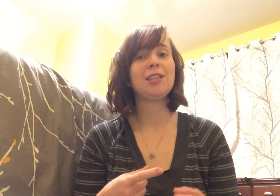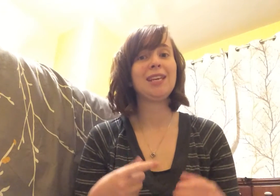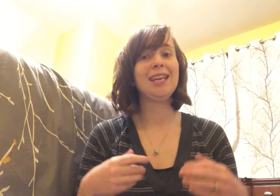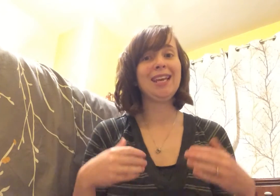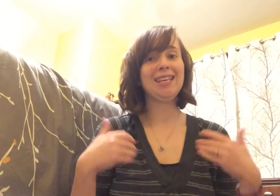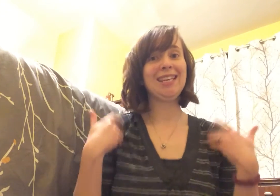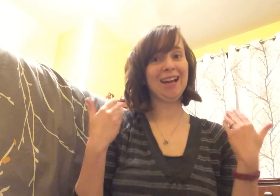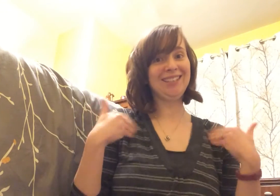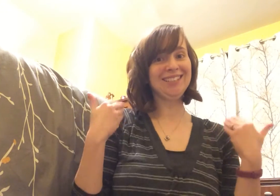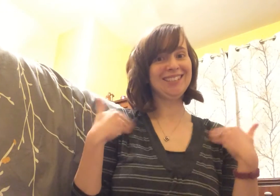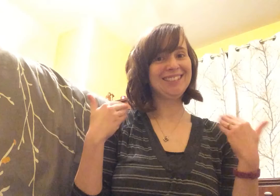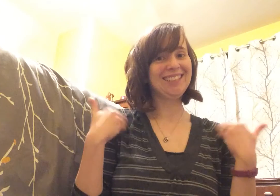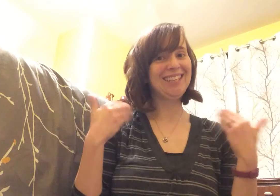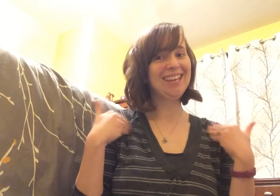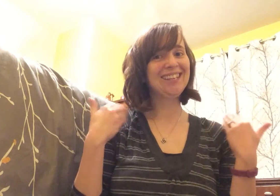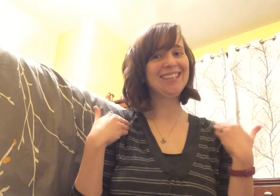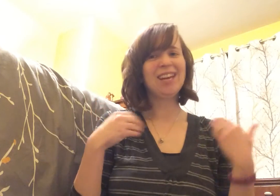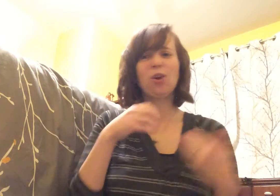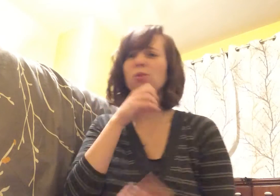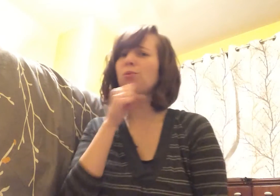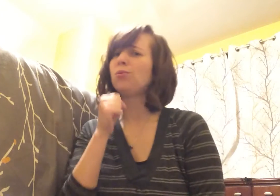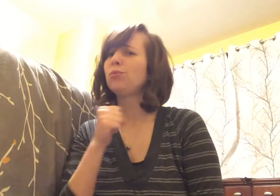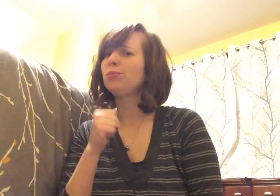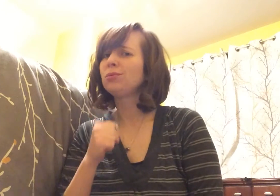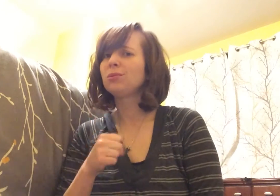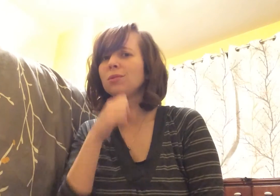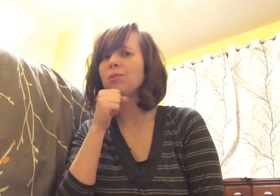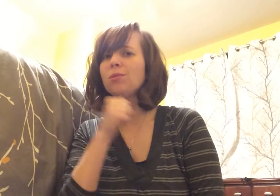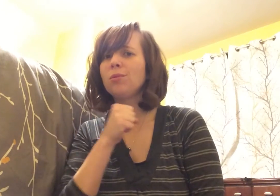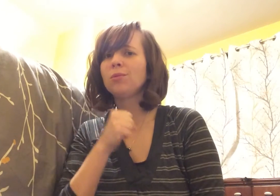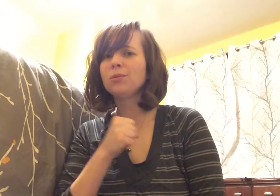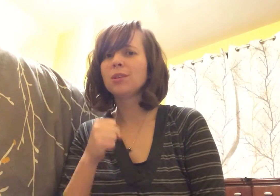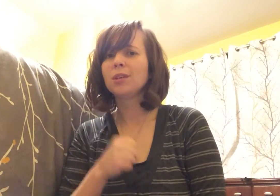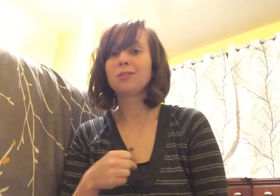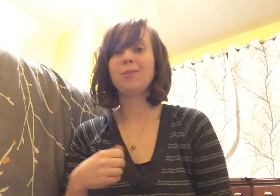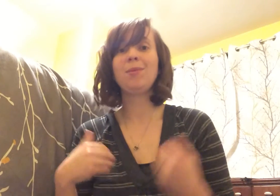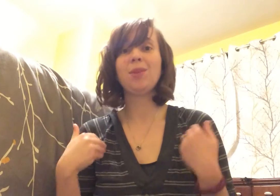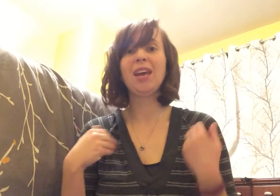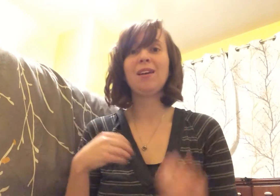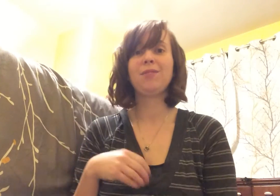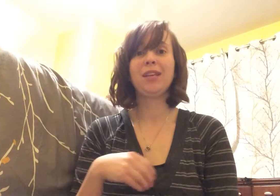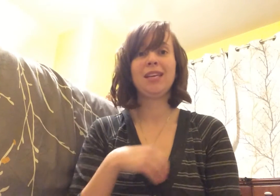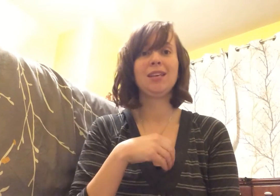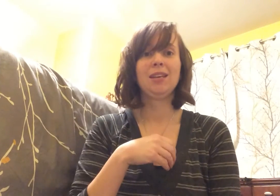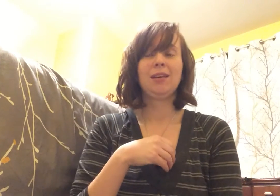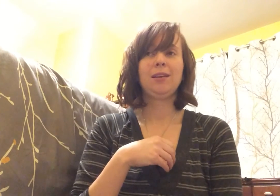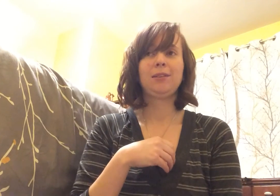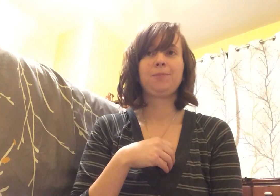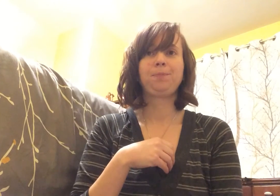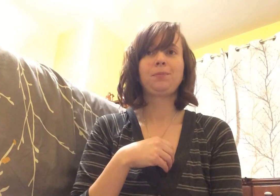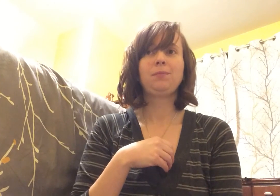actually young, or old. So maybe you have like